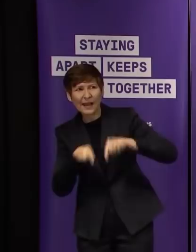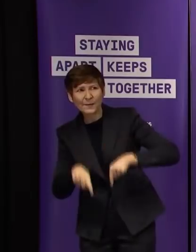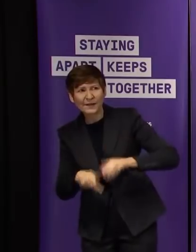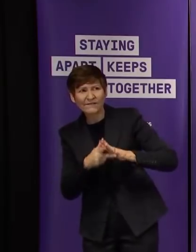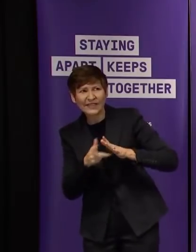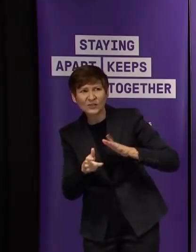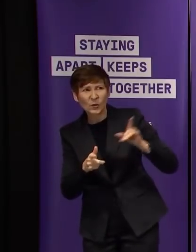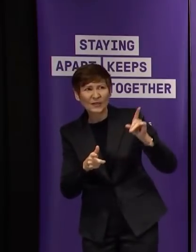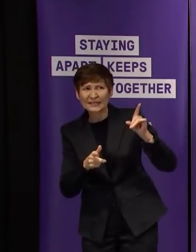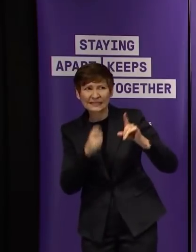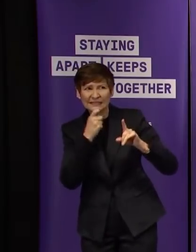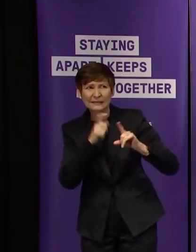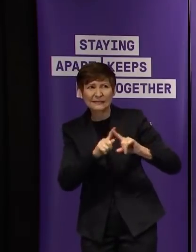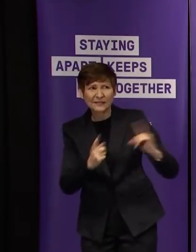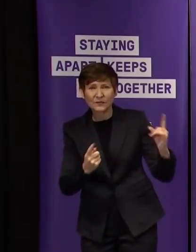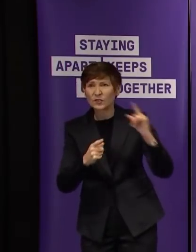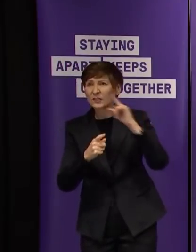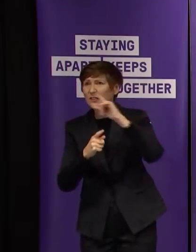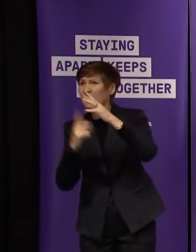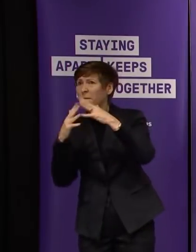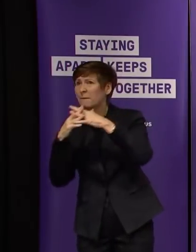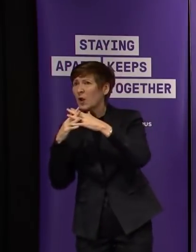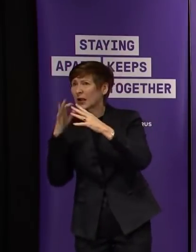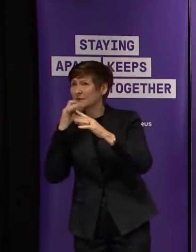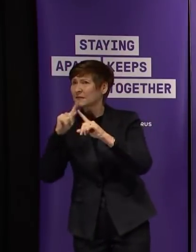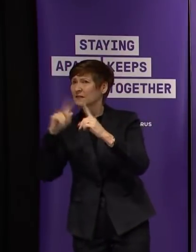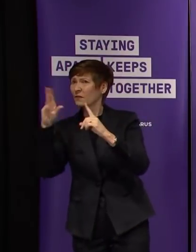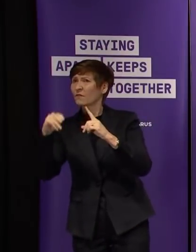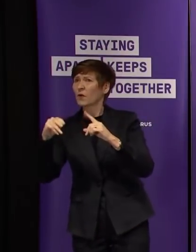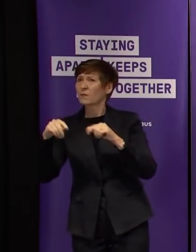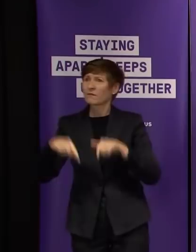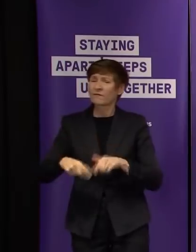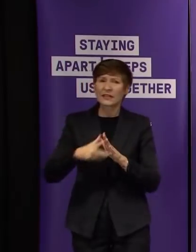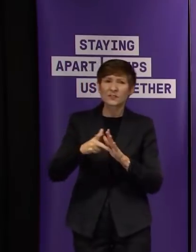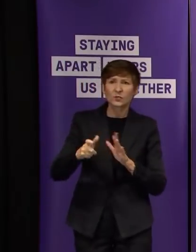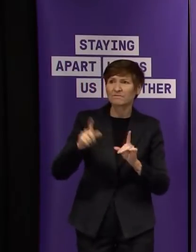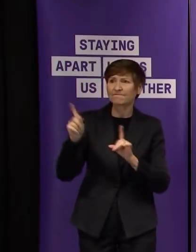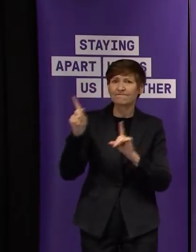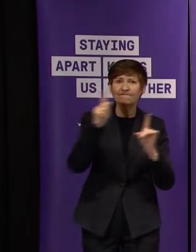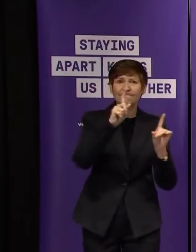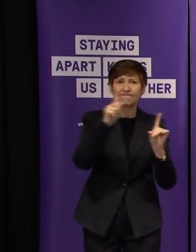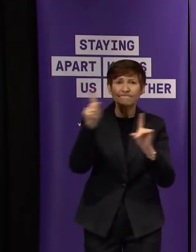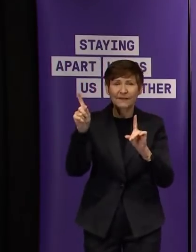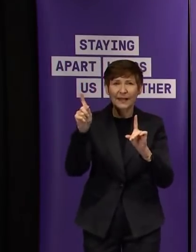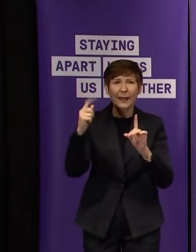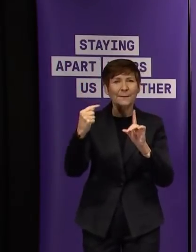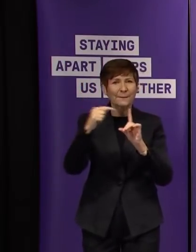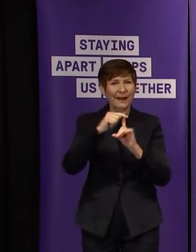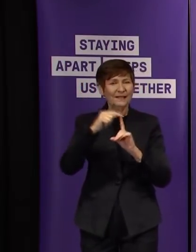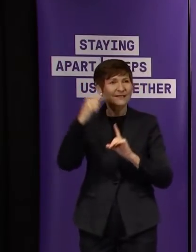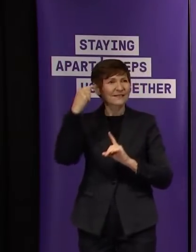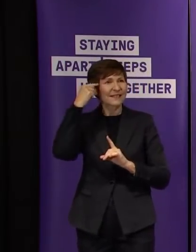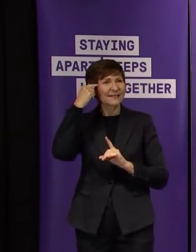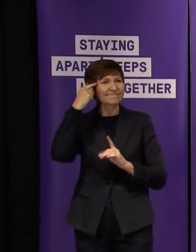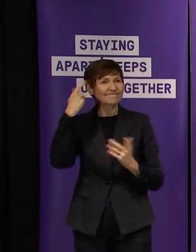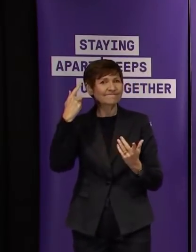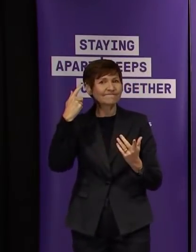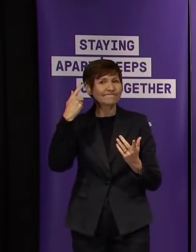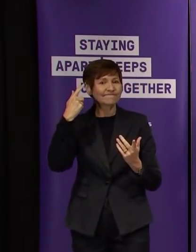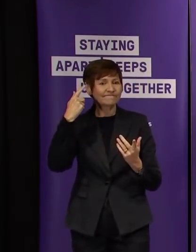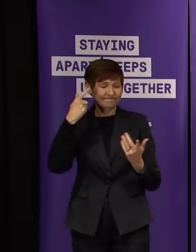those complex settings where transmission was occurring and the human behavioural response through this wave compared to the first time.